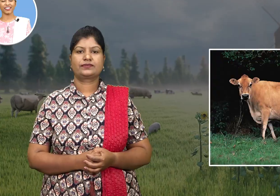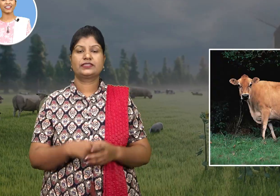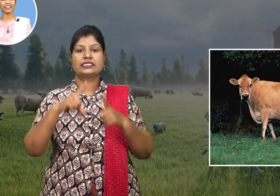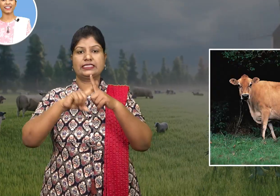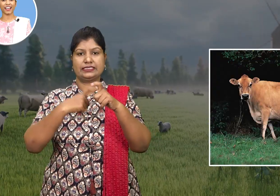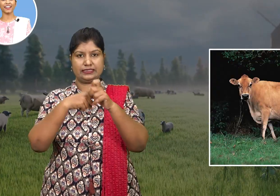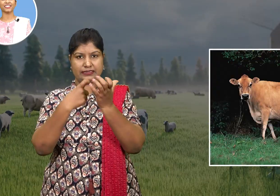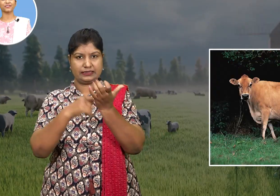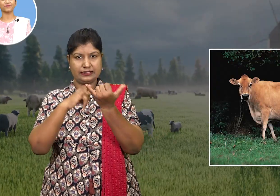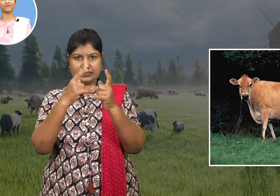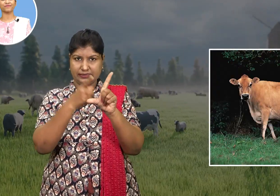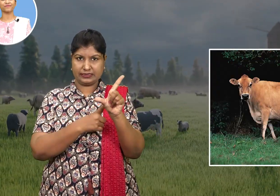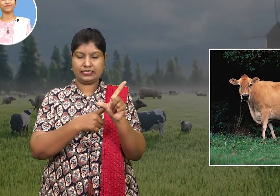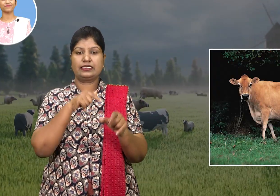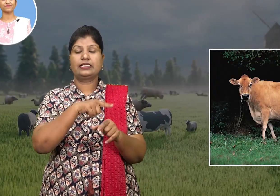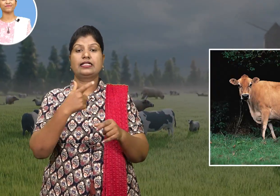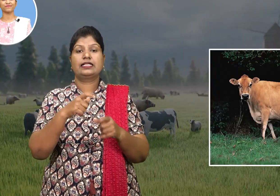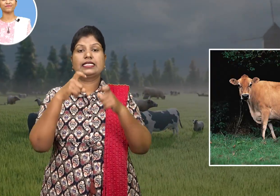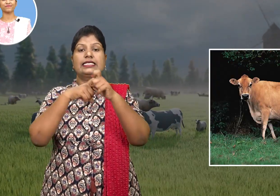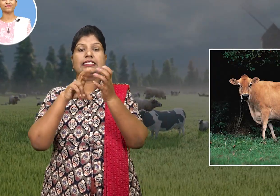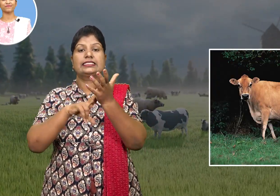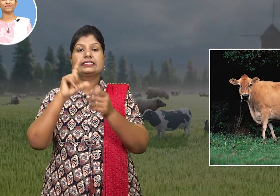Jersey, England,